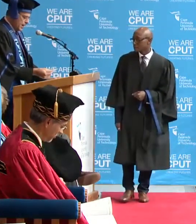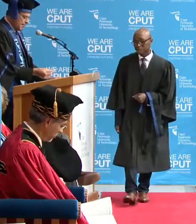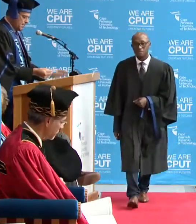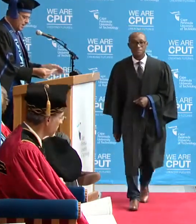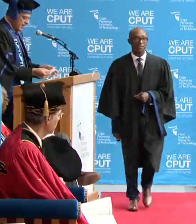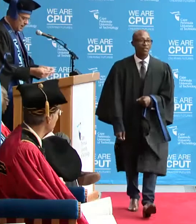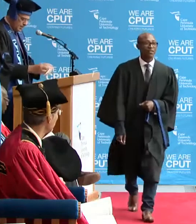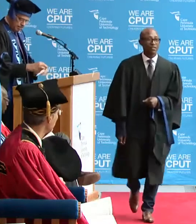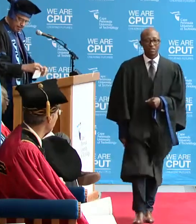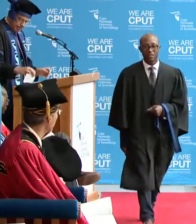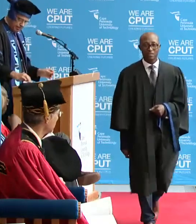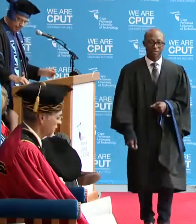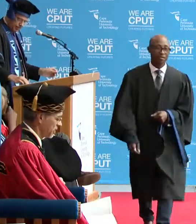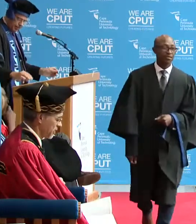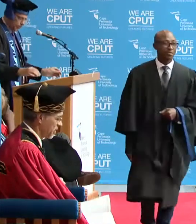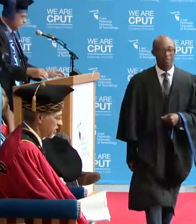Luyanda Mlanyeni.